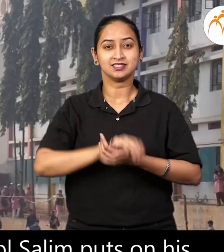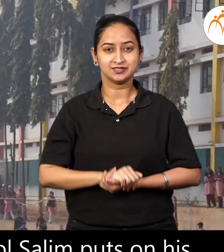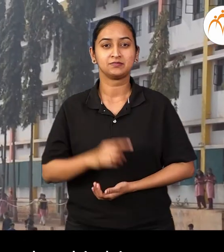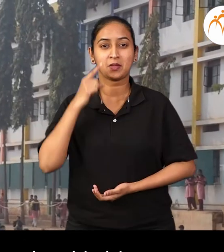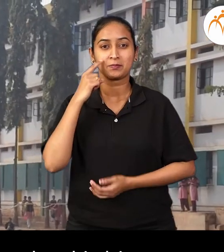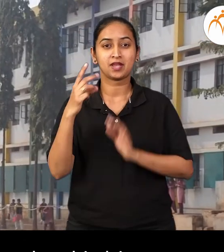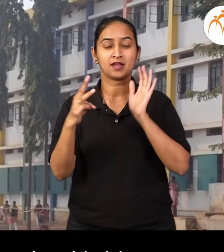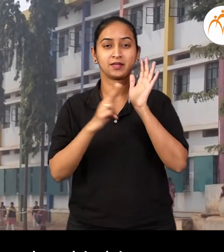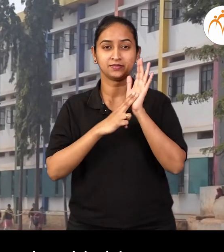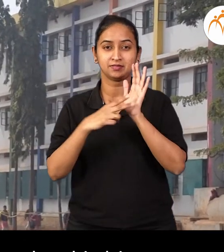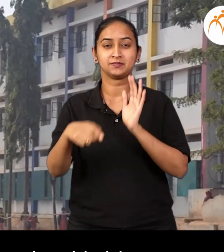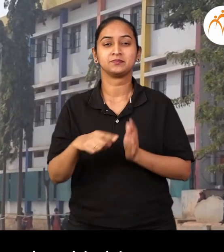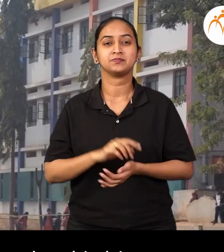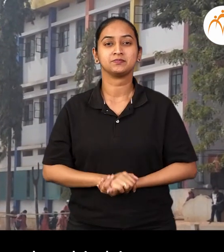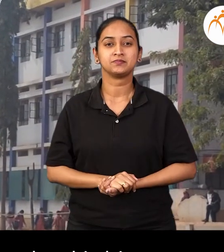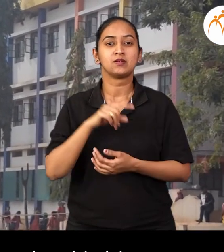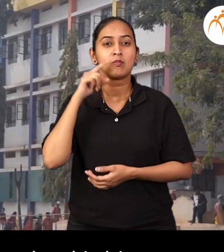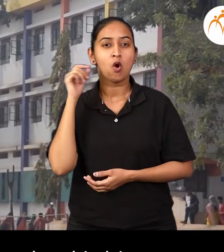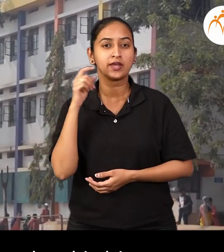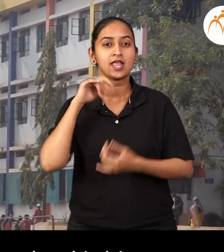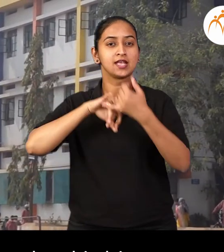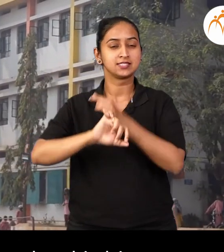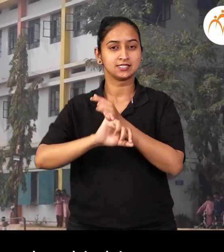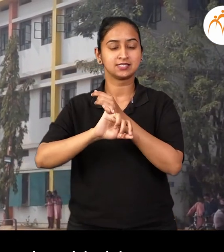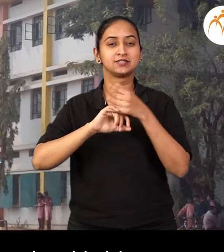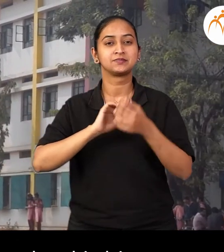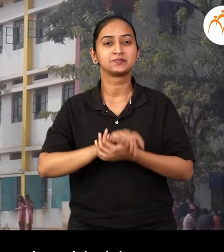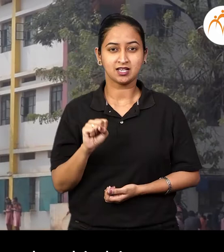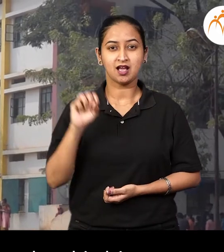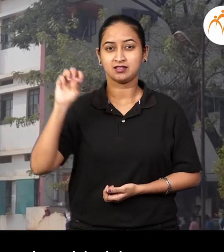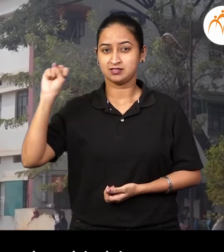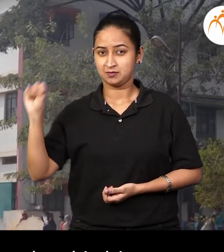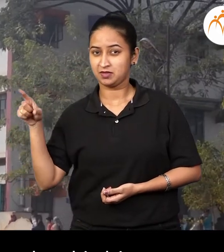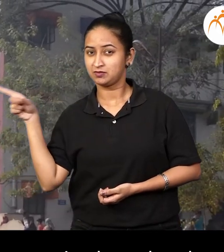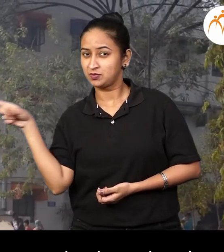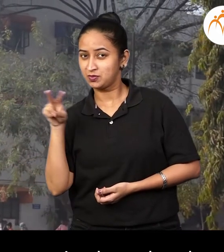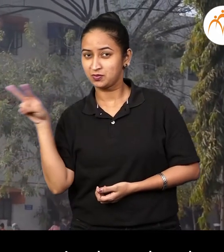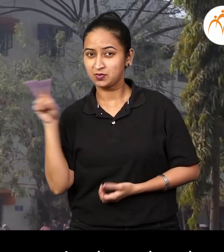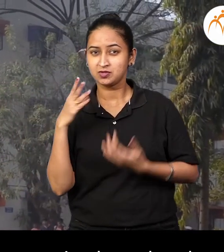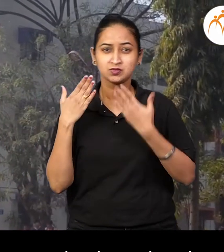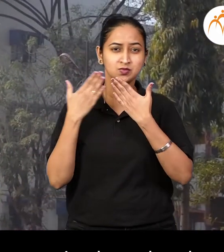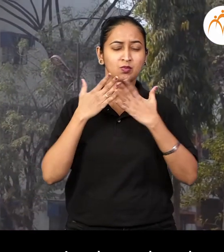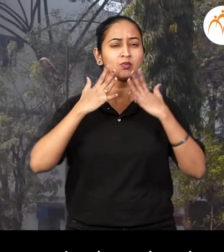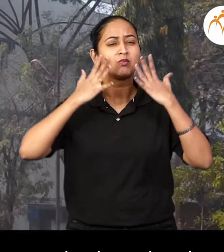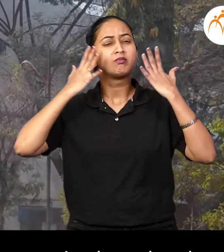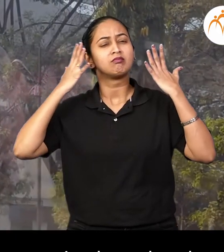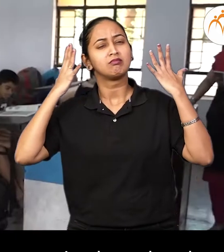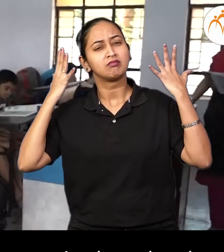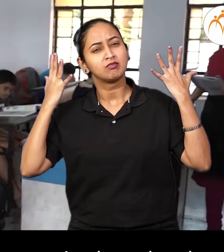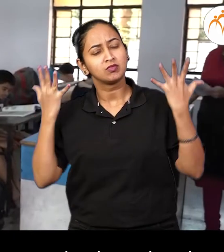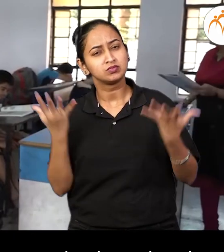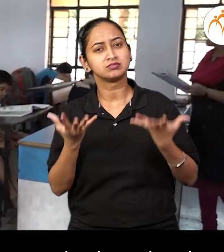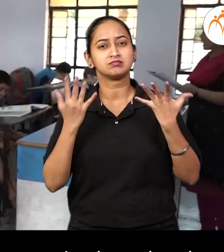Salim and Sania's school is big. There are many